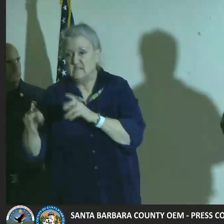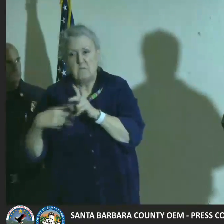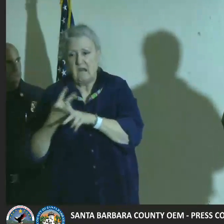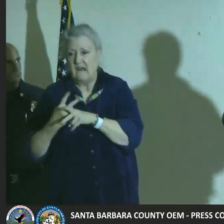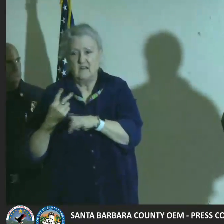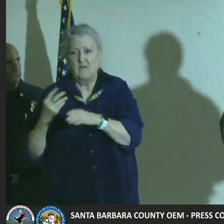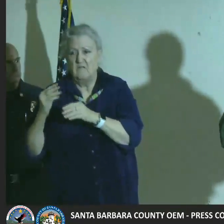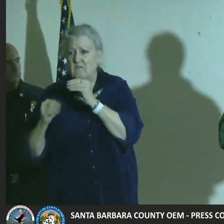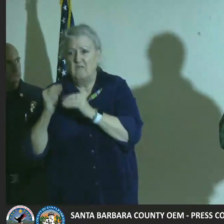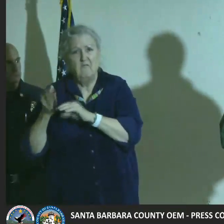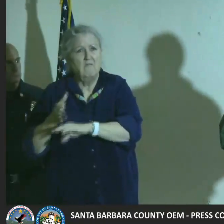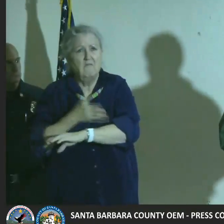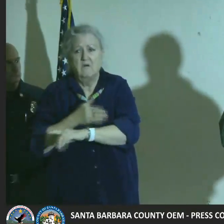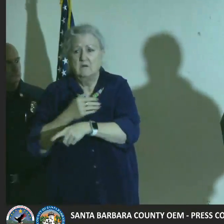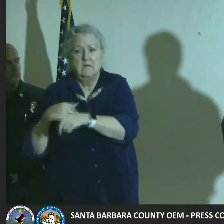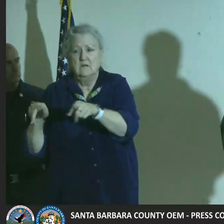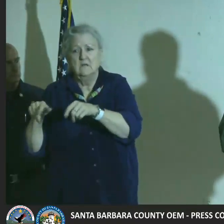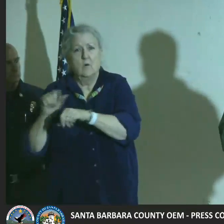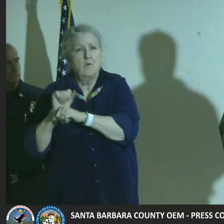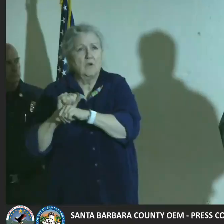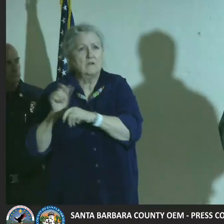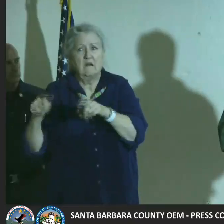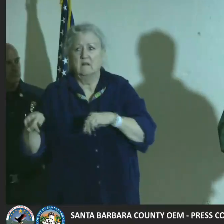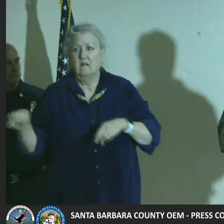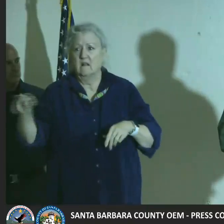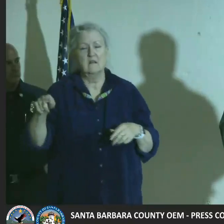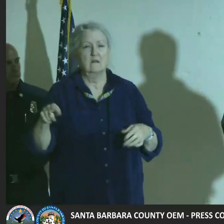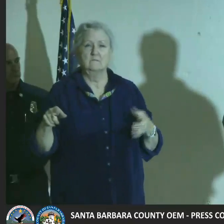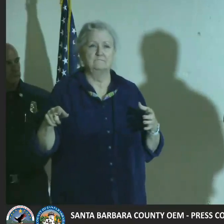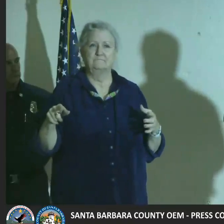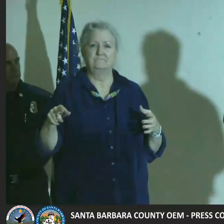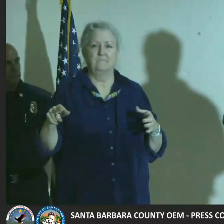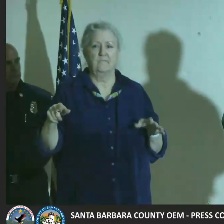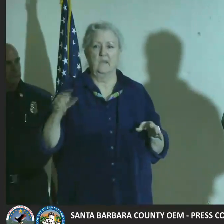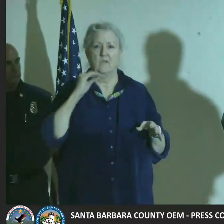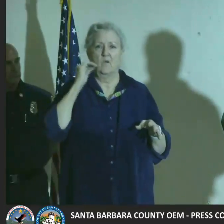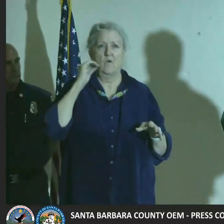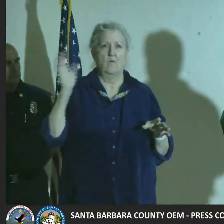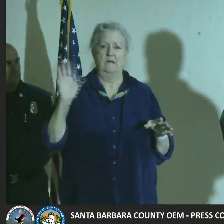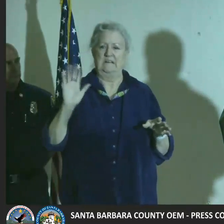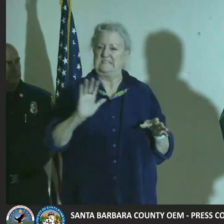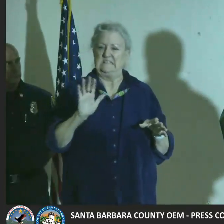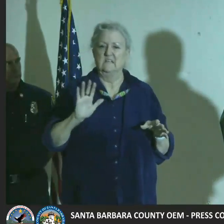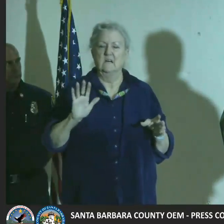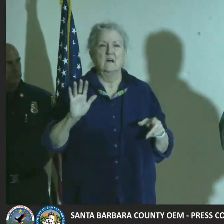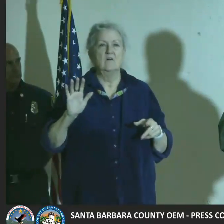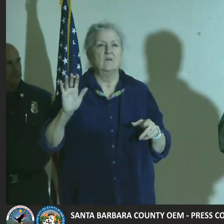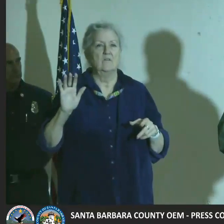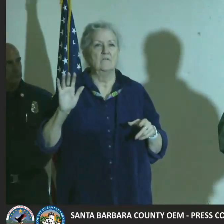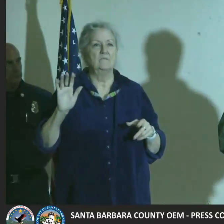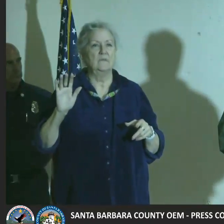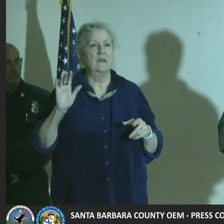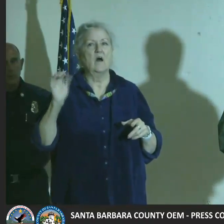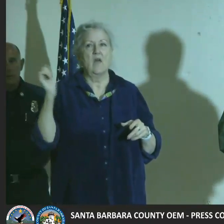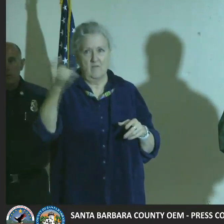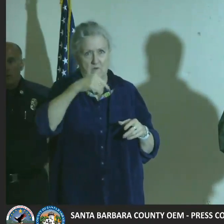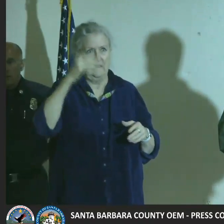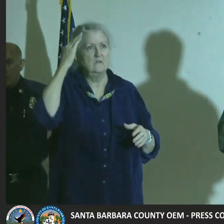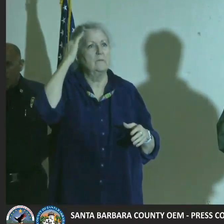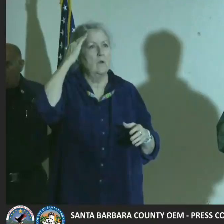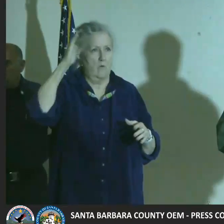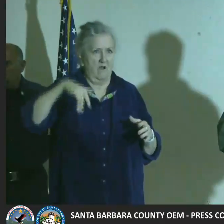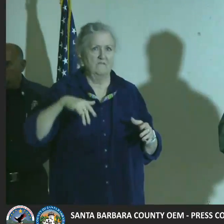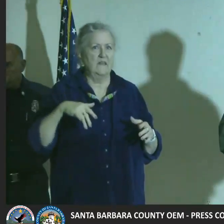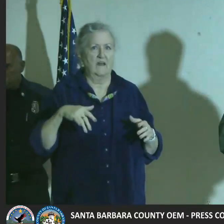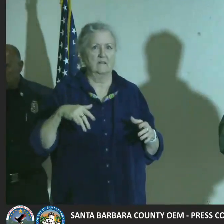kind of work done at their home or on their land. Everyone needs to be aware of that.